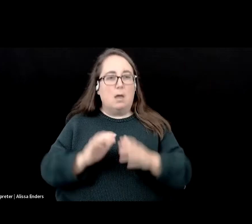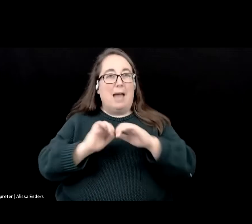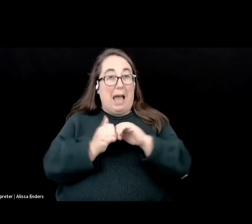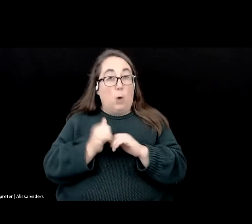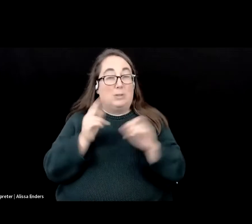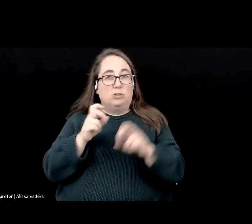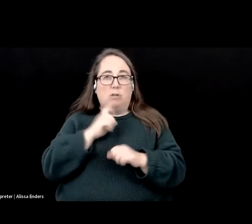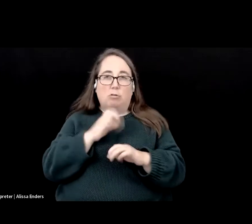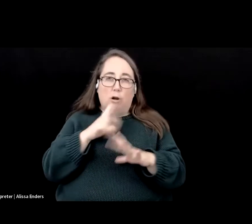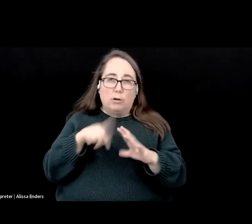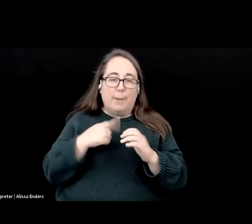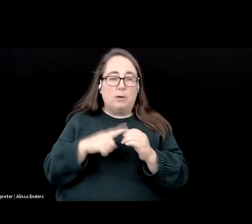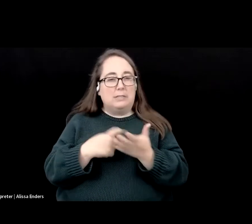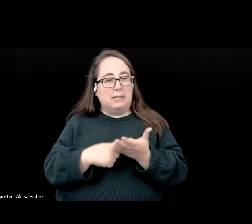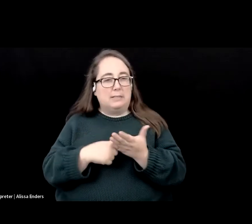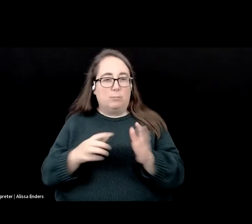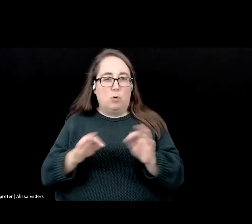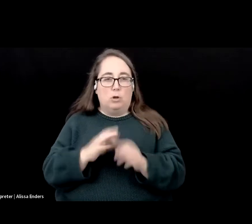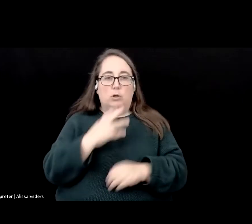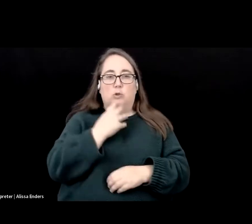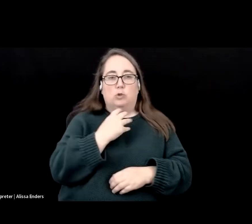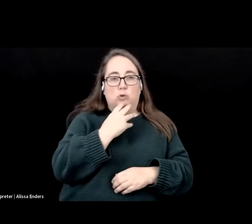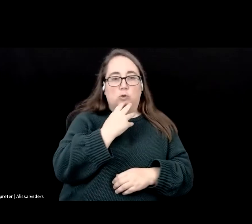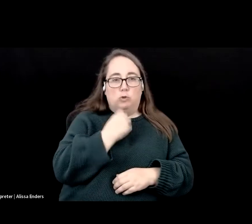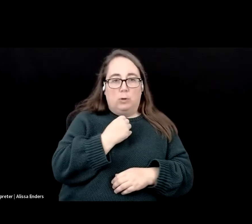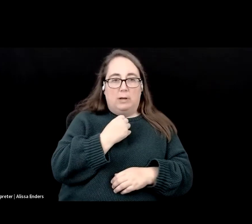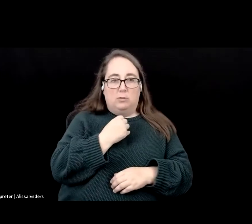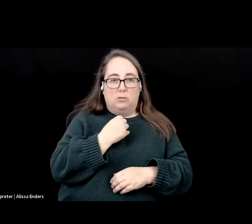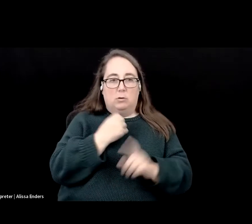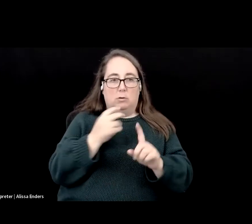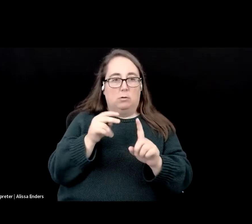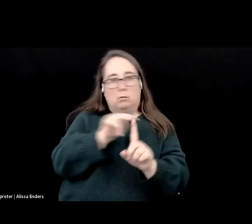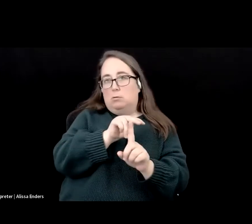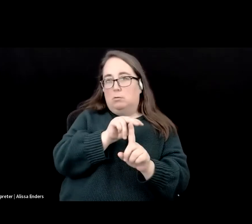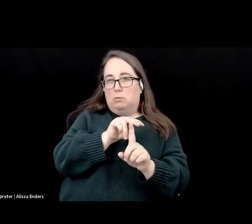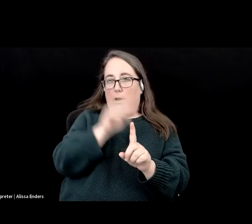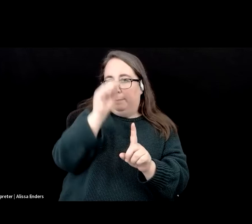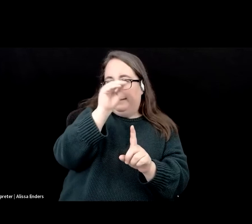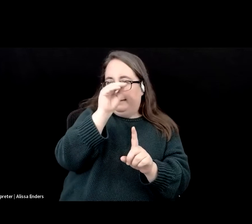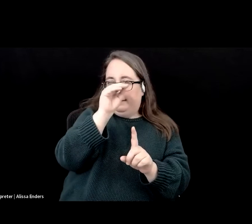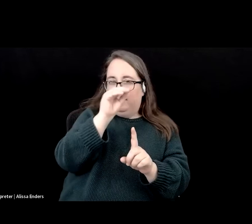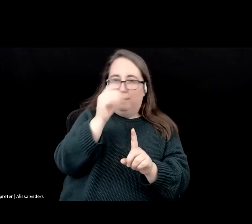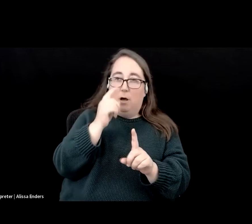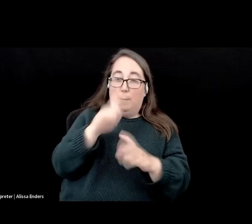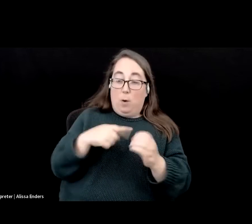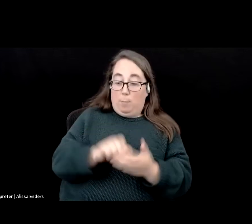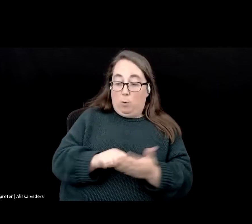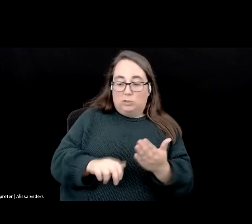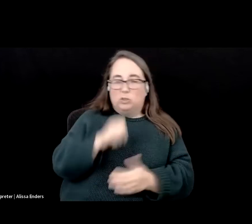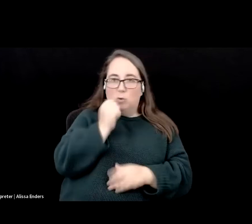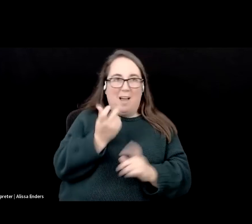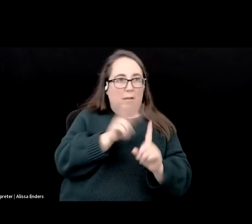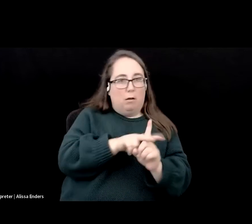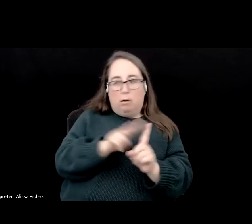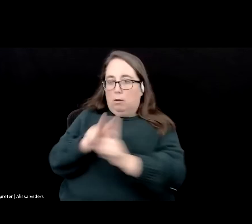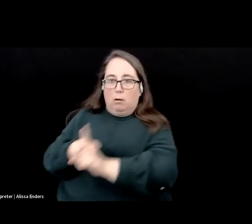about and thought through. So Jewish teachings on abortion do not map neatly onto either pro-life or pro-choice stances.